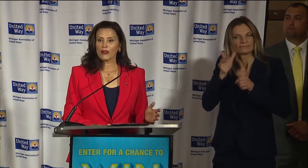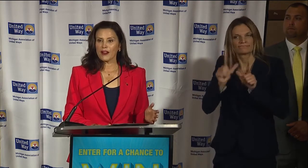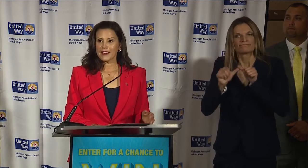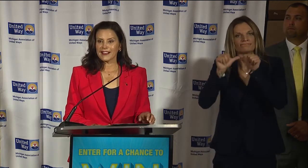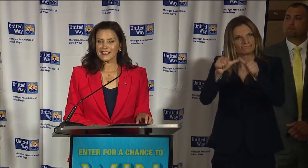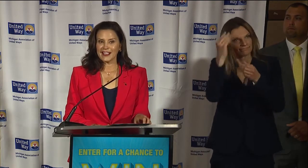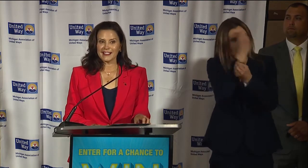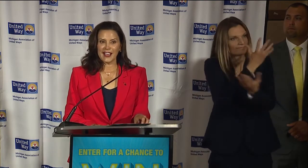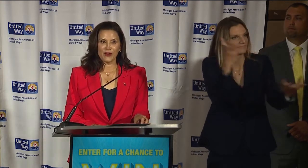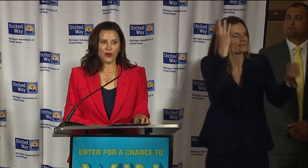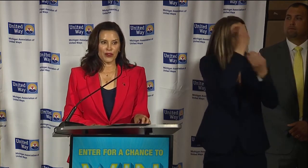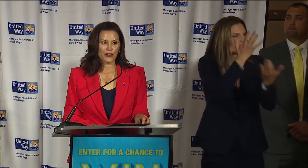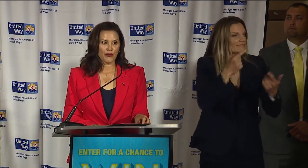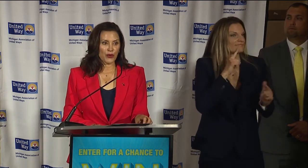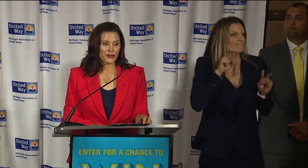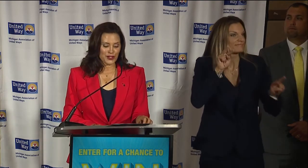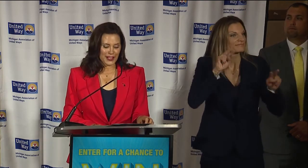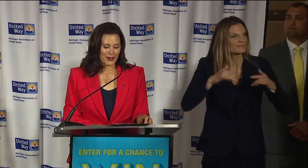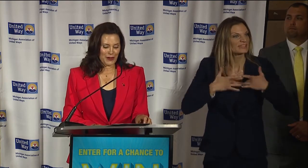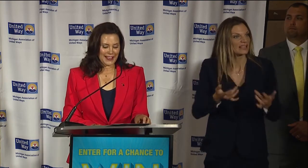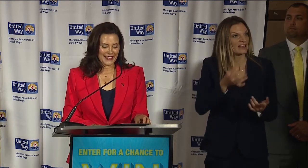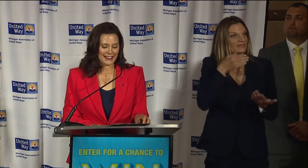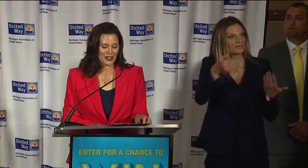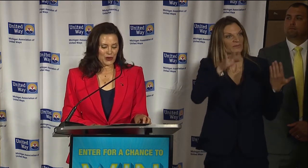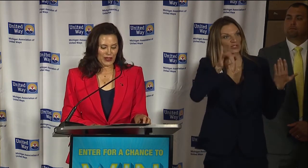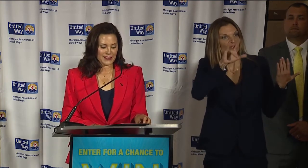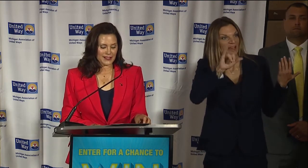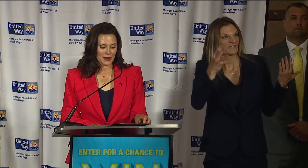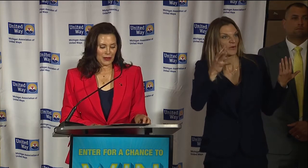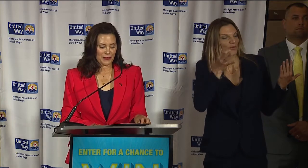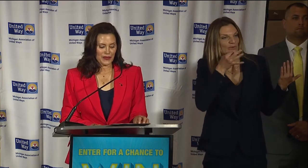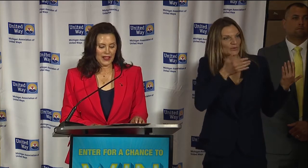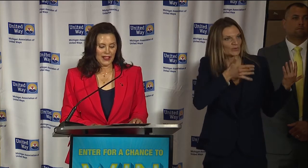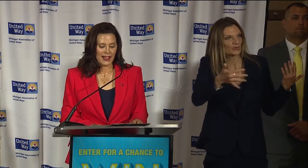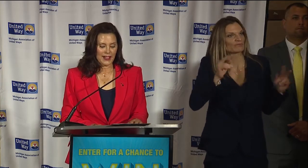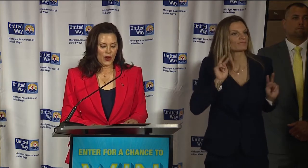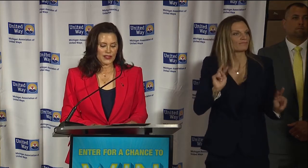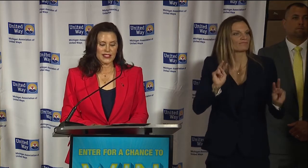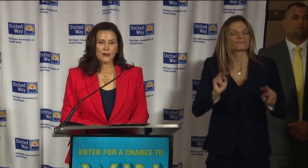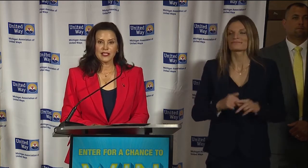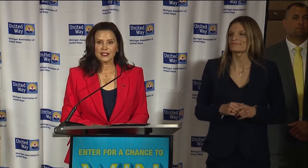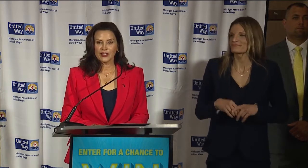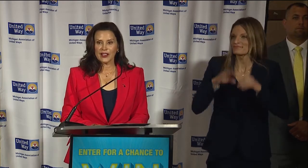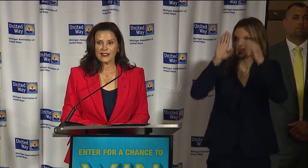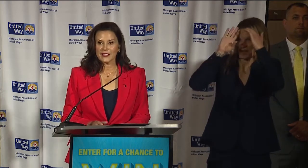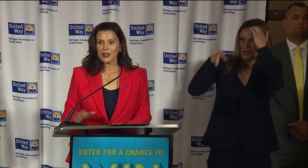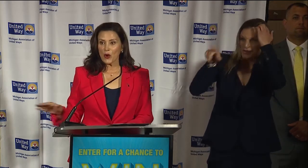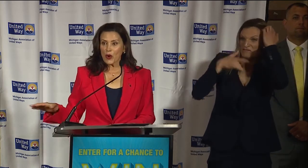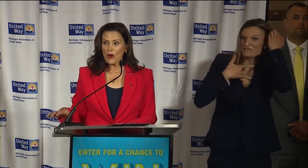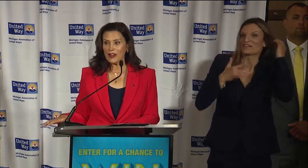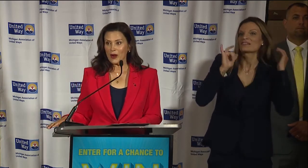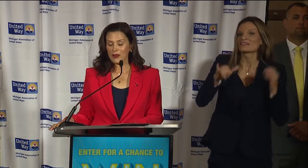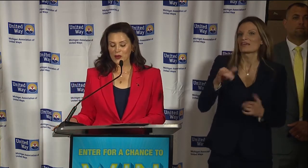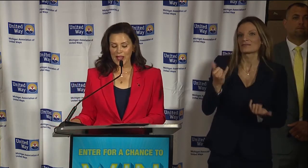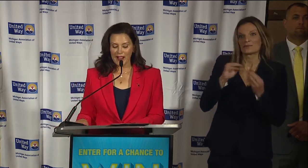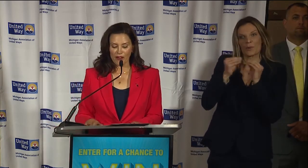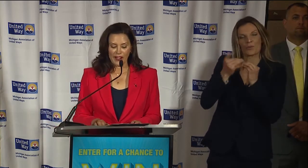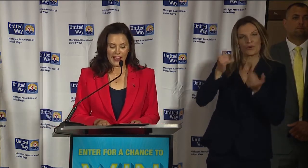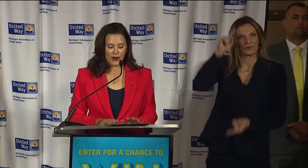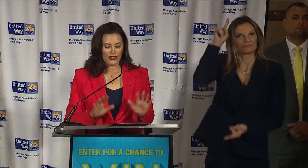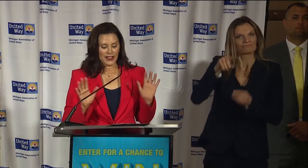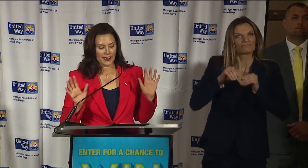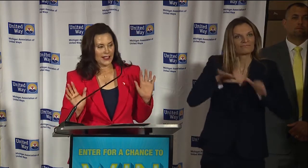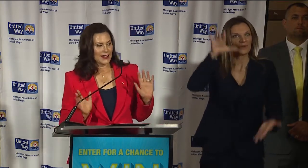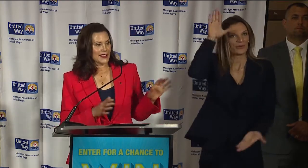So we're all ready and excited to have a wonderful 4th of July weekend and a great summer. And I know it's tempting to look at these low COVID numbers we have